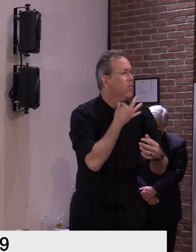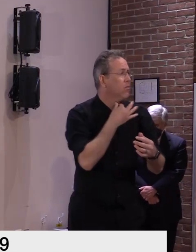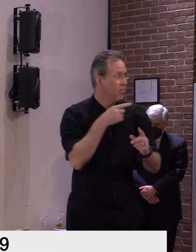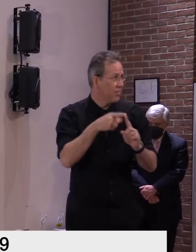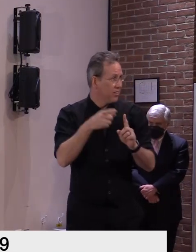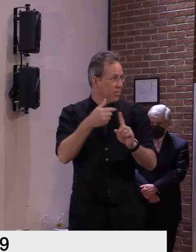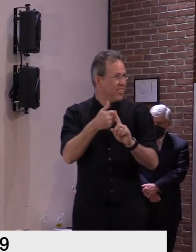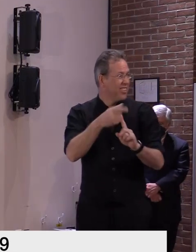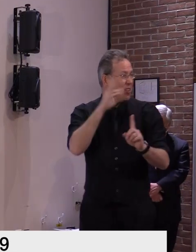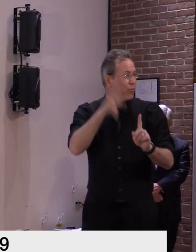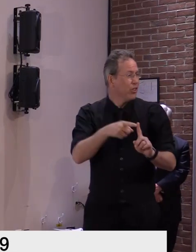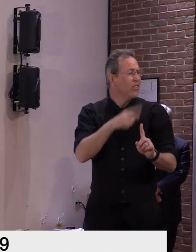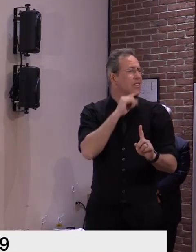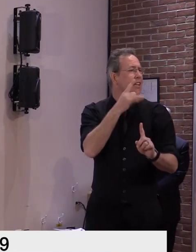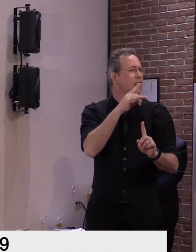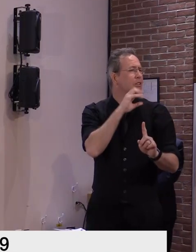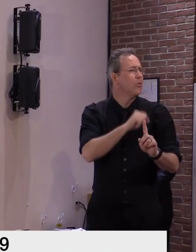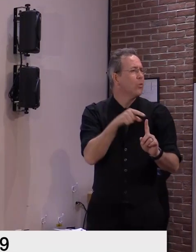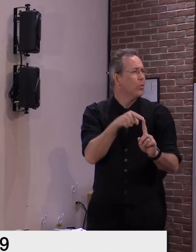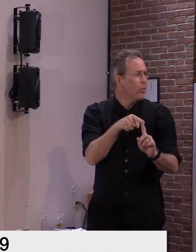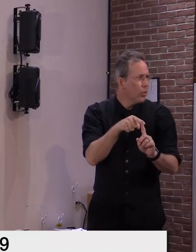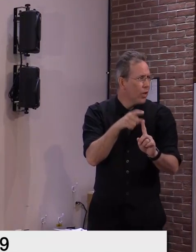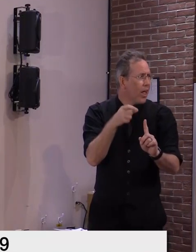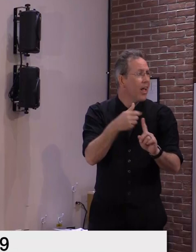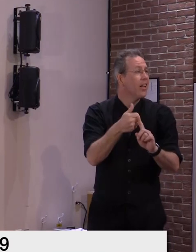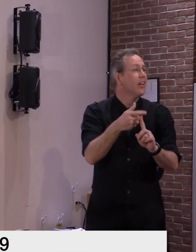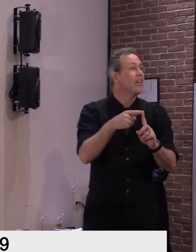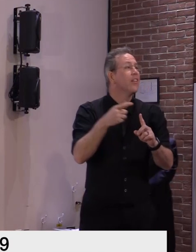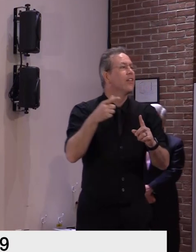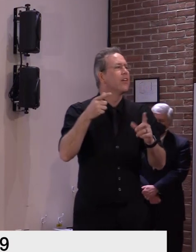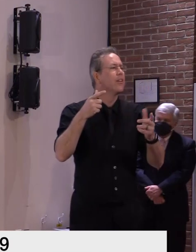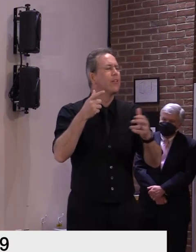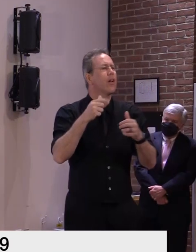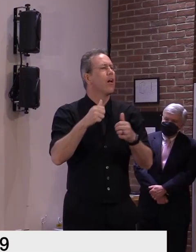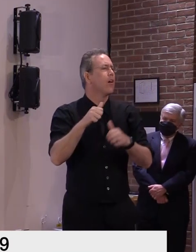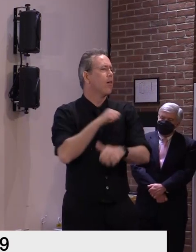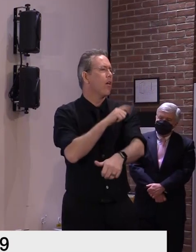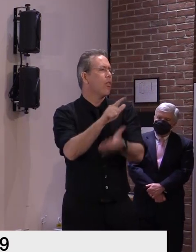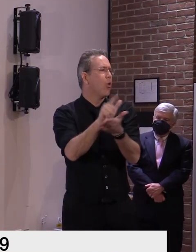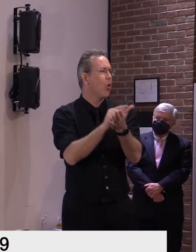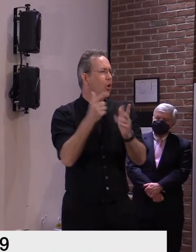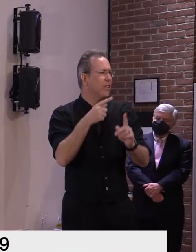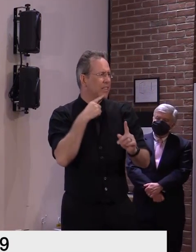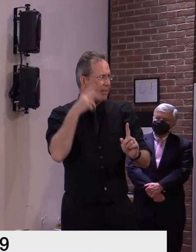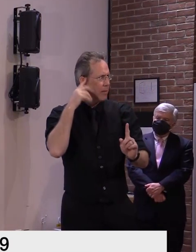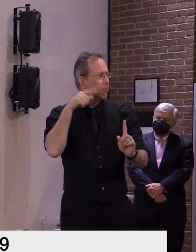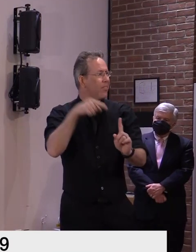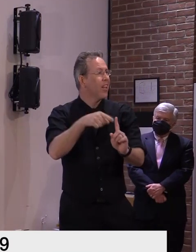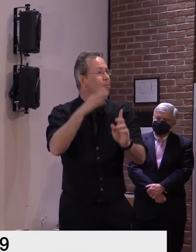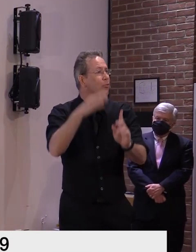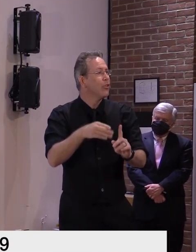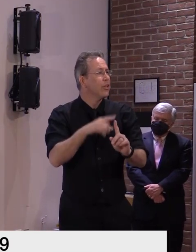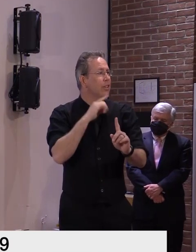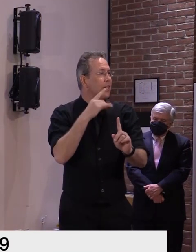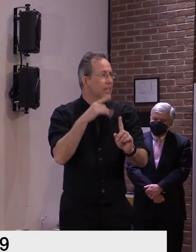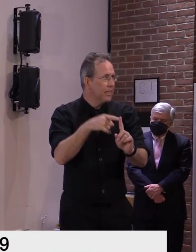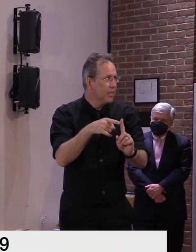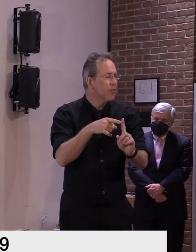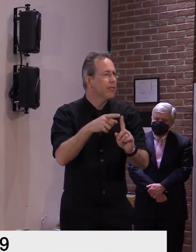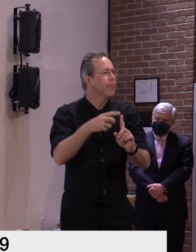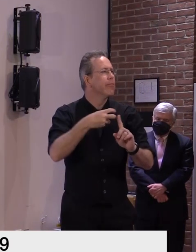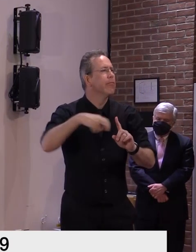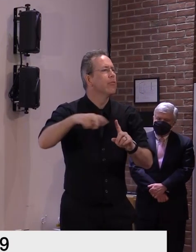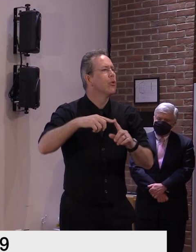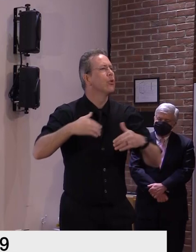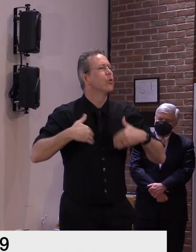state law. They didn't wait for the defense lawyer to request it, but and obviously by having it as juvenile